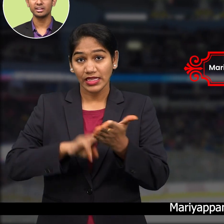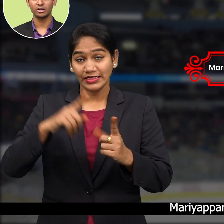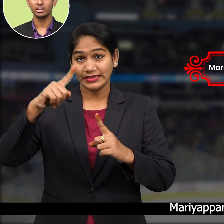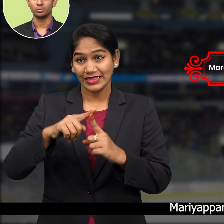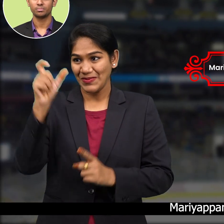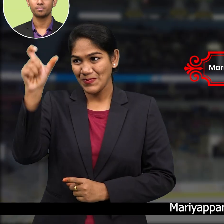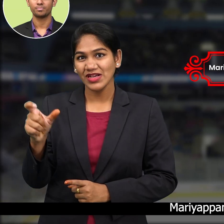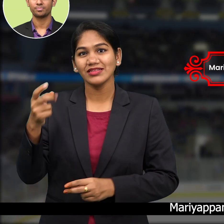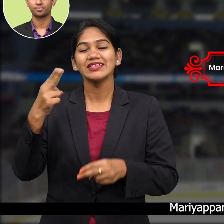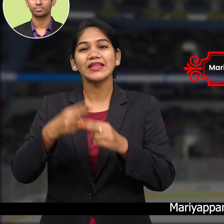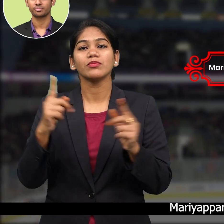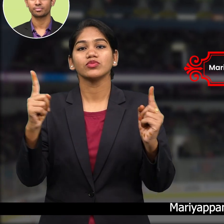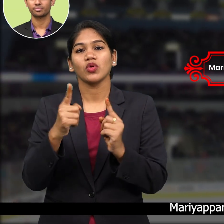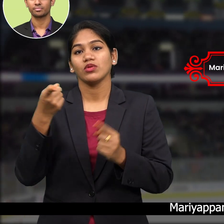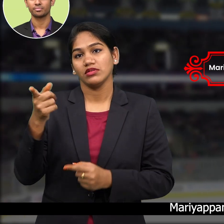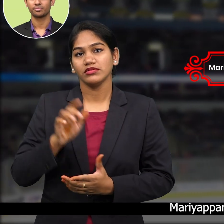Mariyappan Thangavelu.